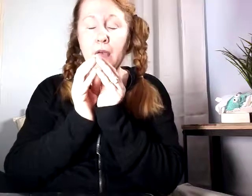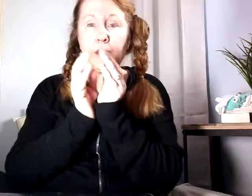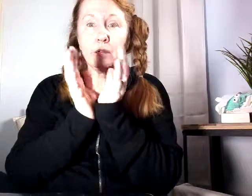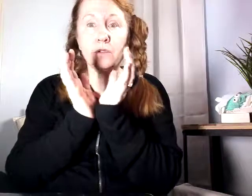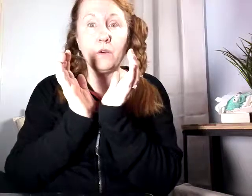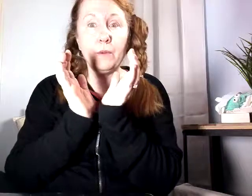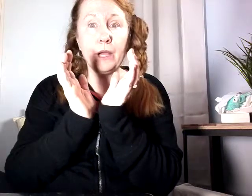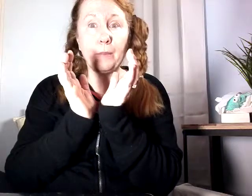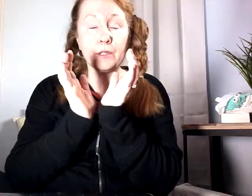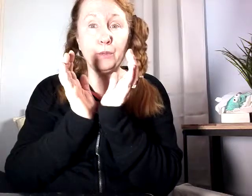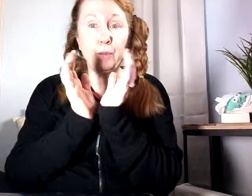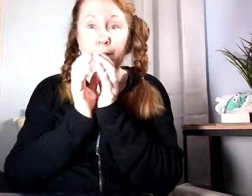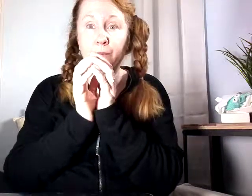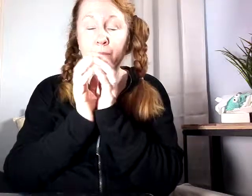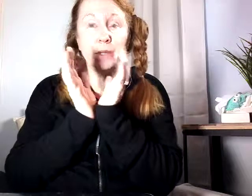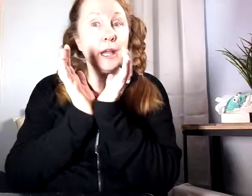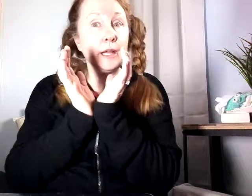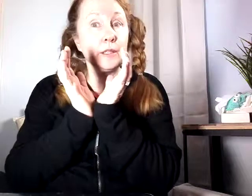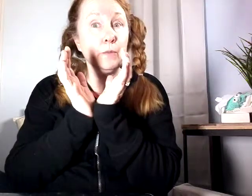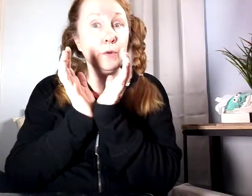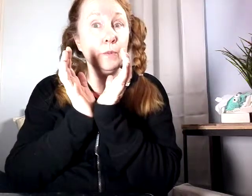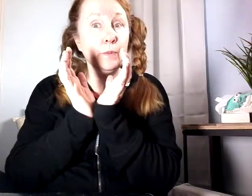then it's opening up, it's blooming. I see them bloom.